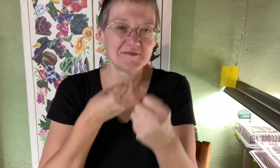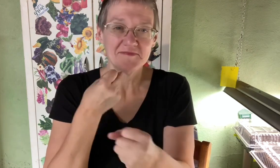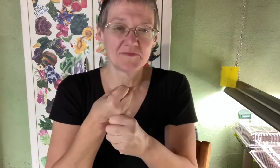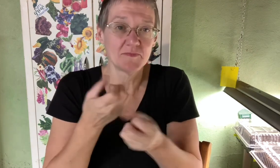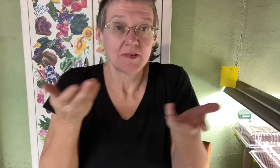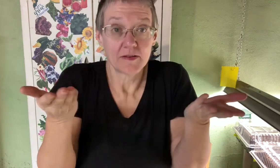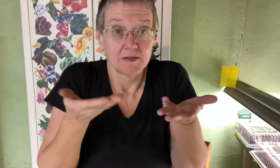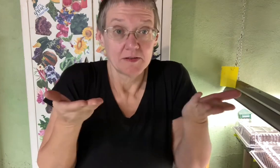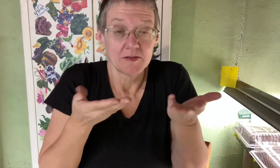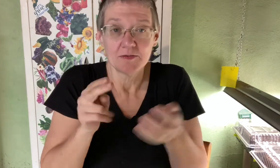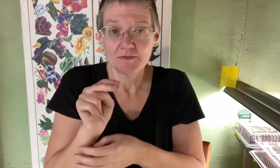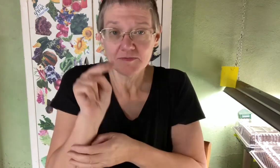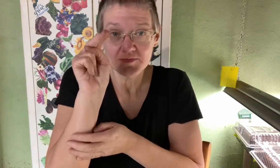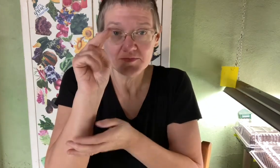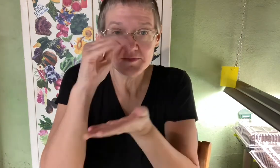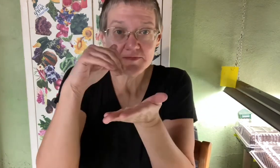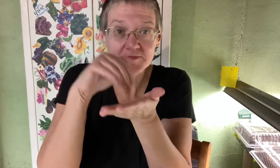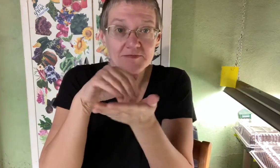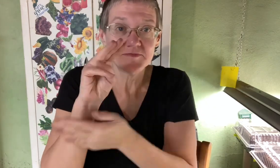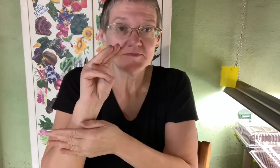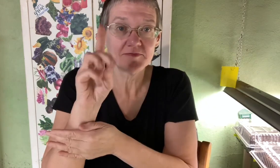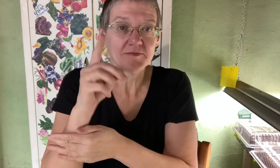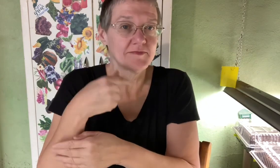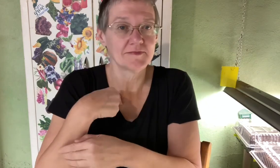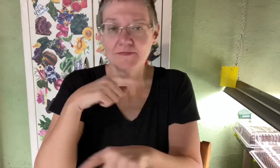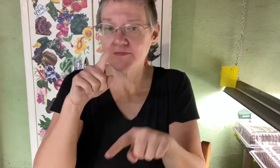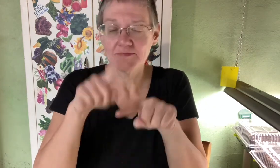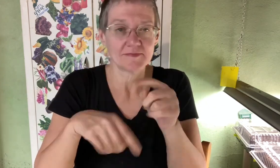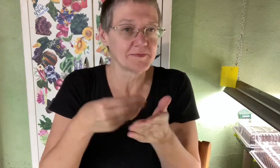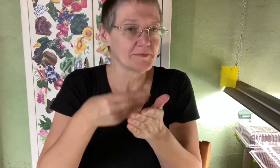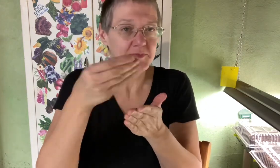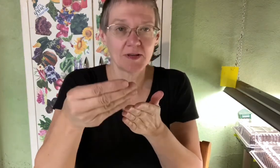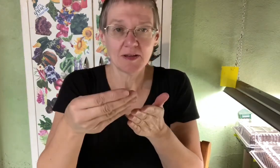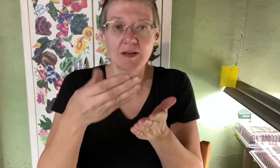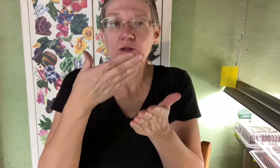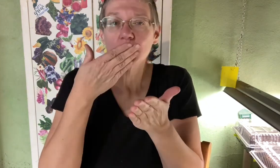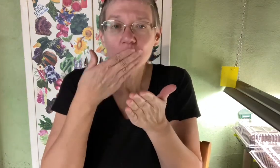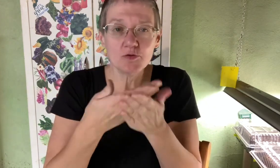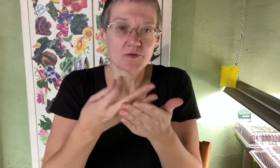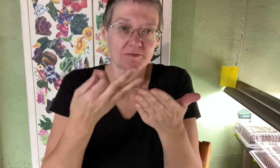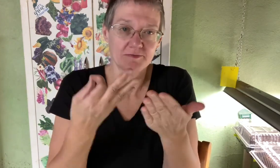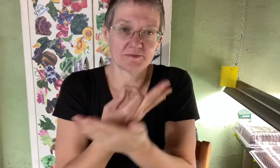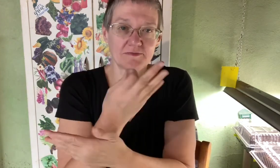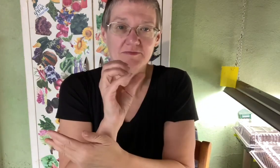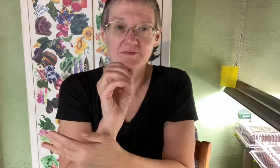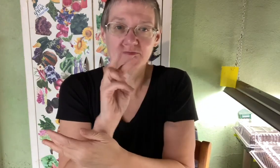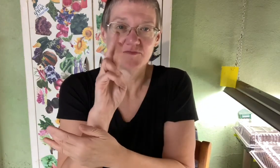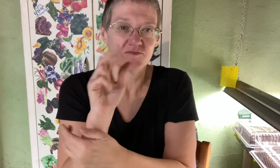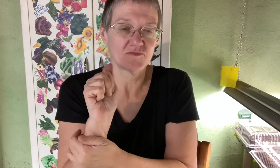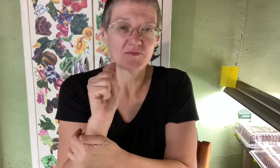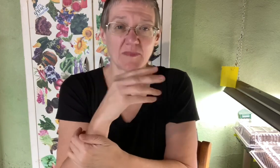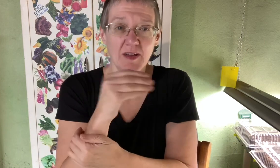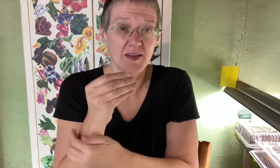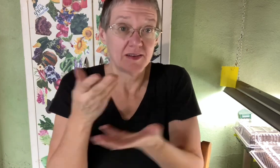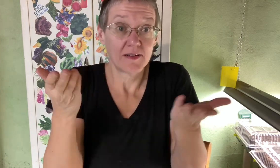grown these for many years, and here in north central Maryland, I cannot buy good fresh